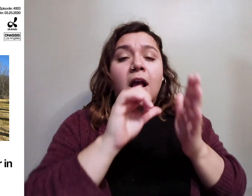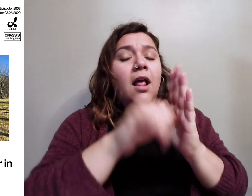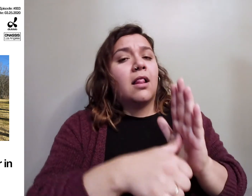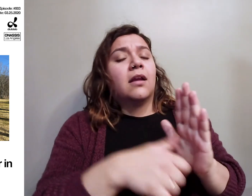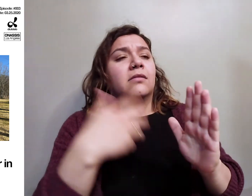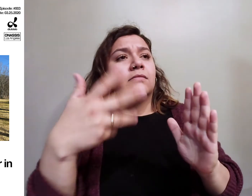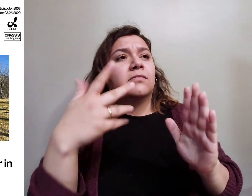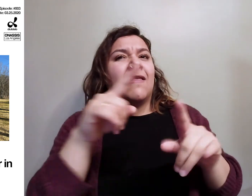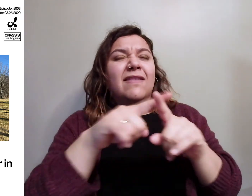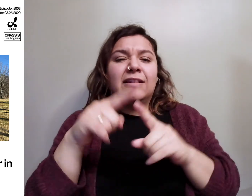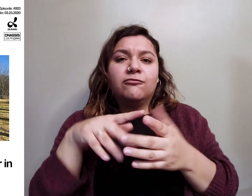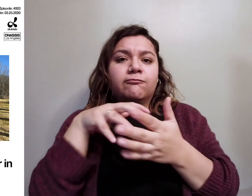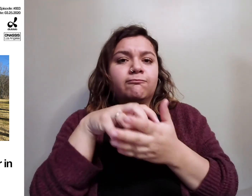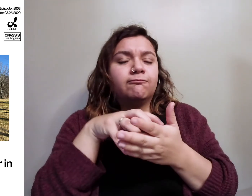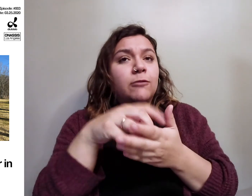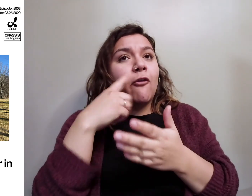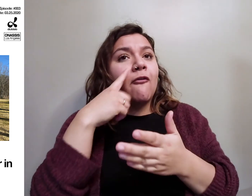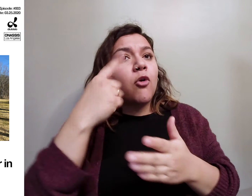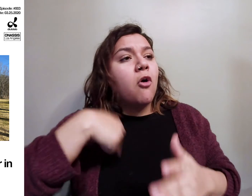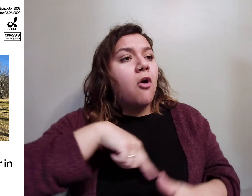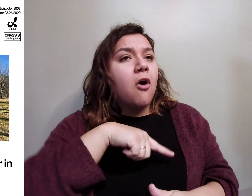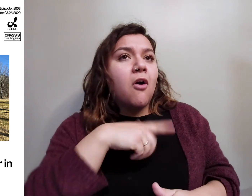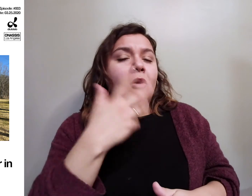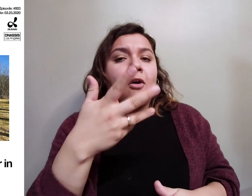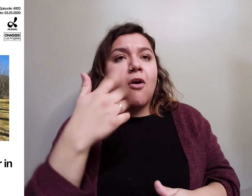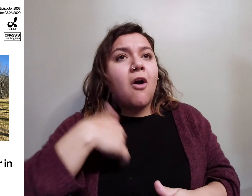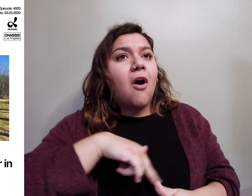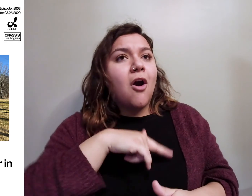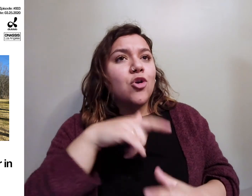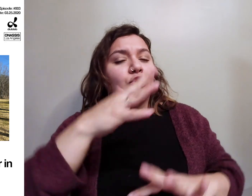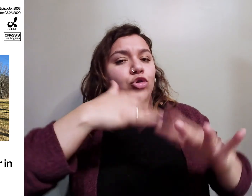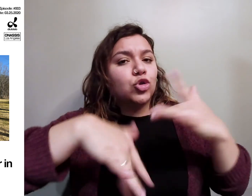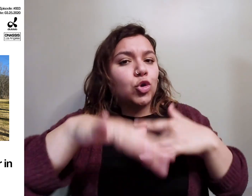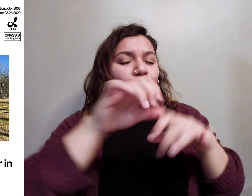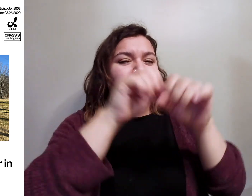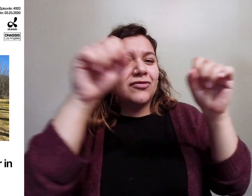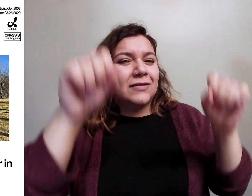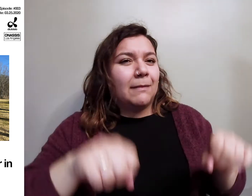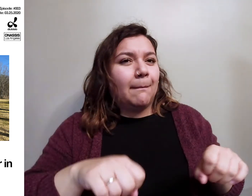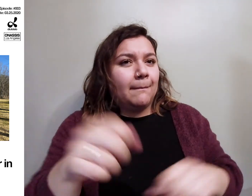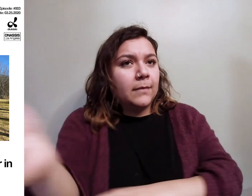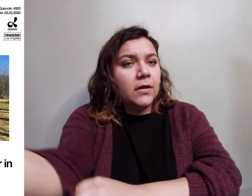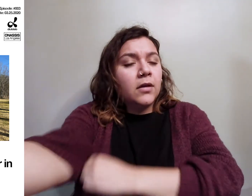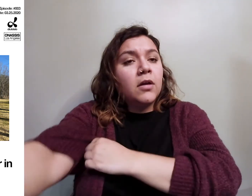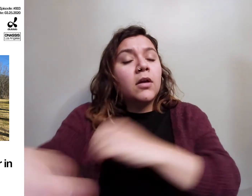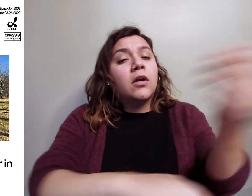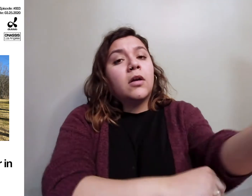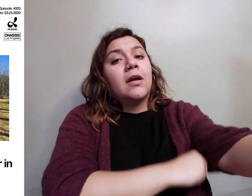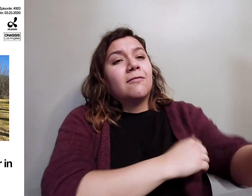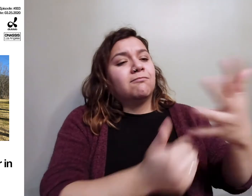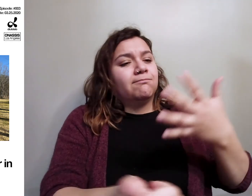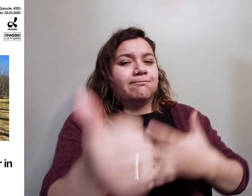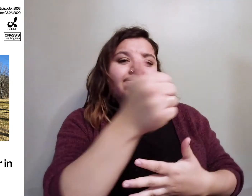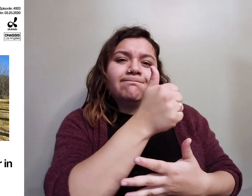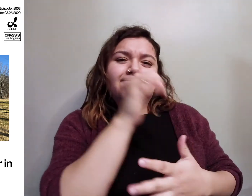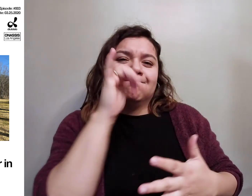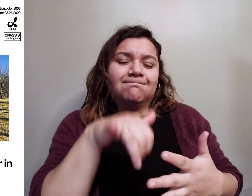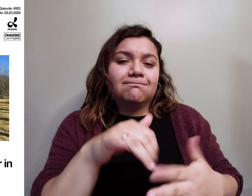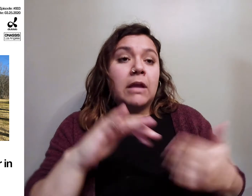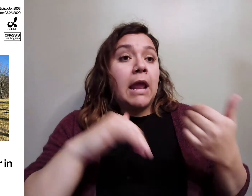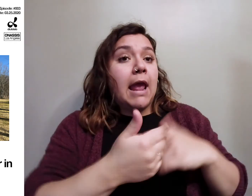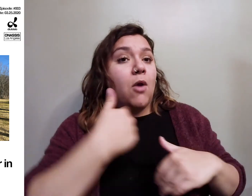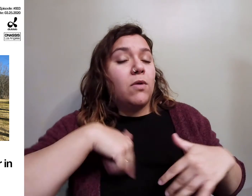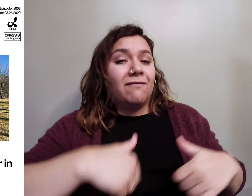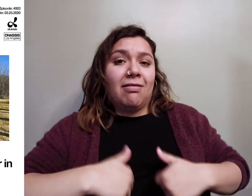live differently. Maira, in closing, what are you reading? I'm reading so many things that